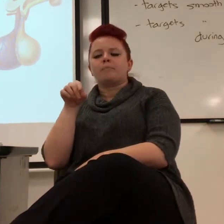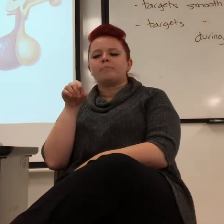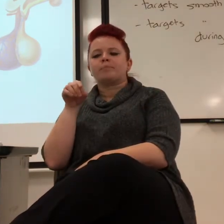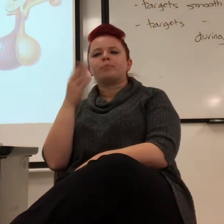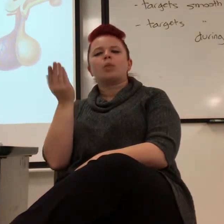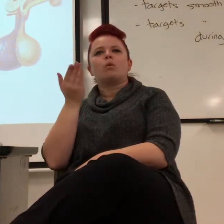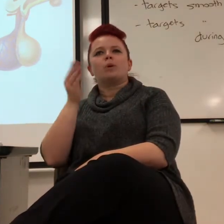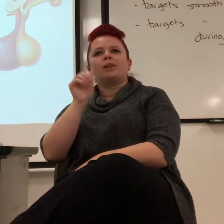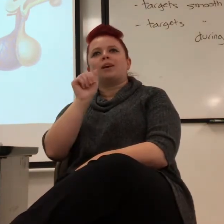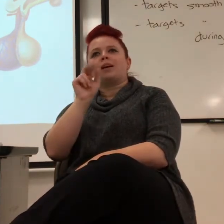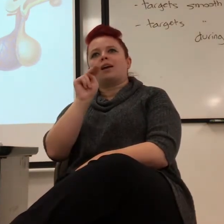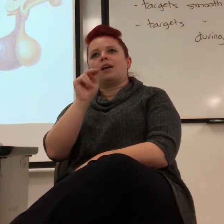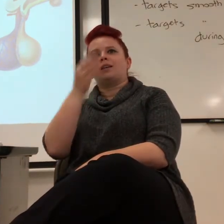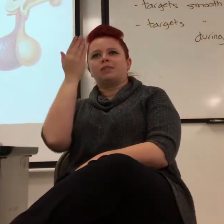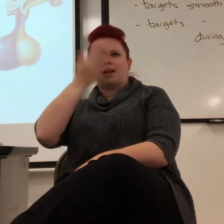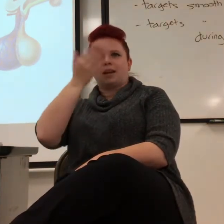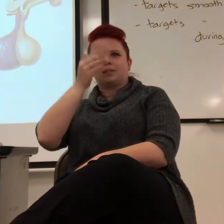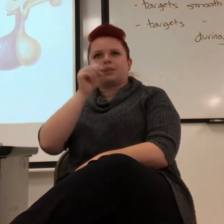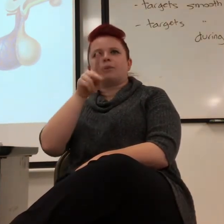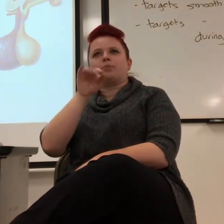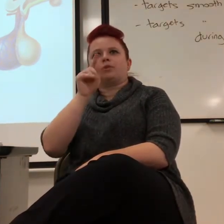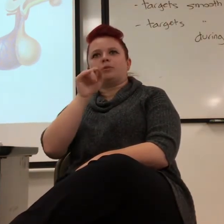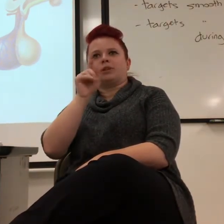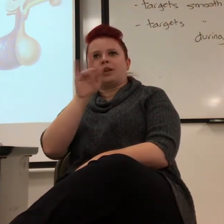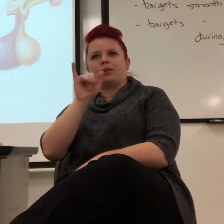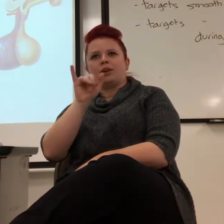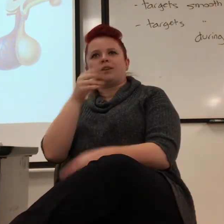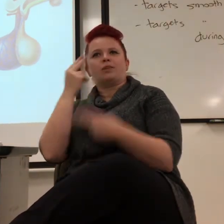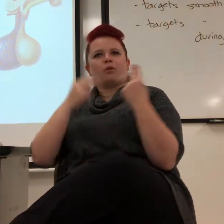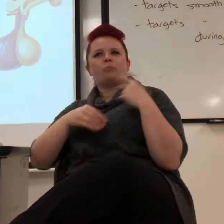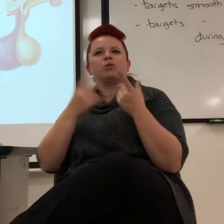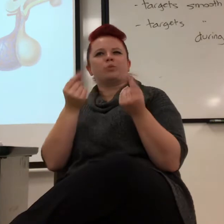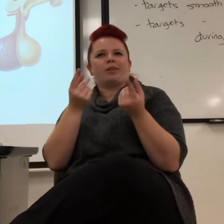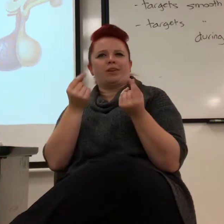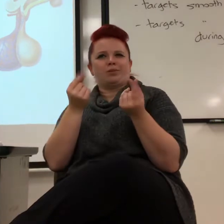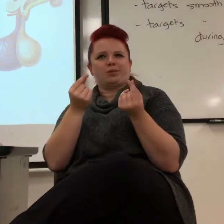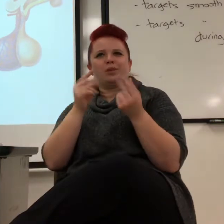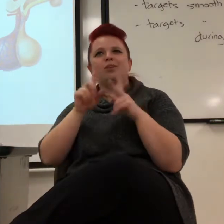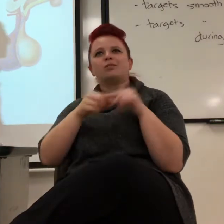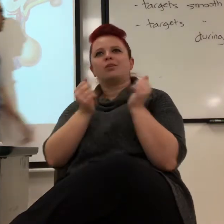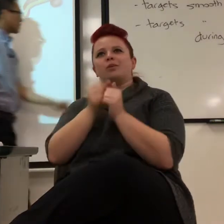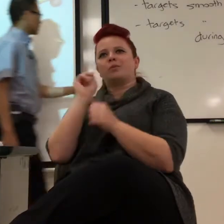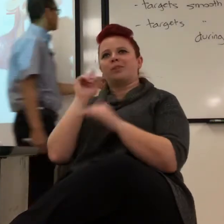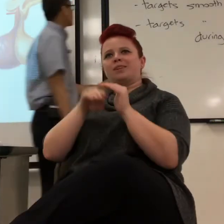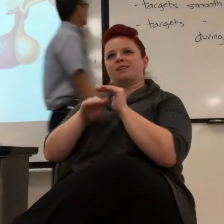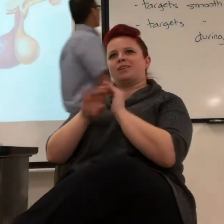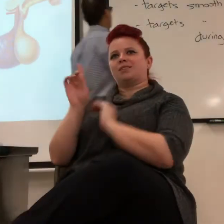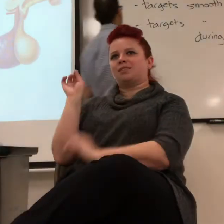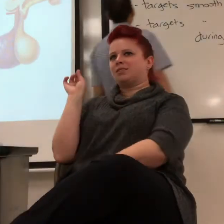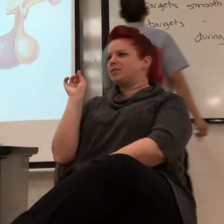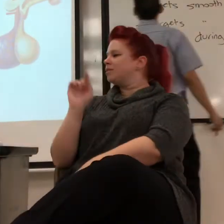what the anterior pituitary hormones ultimately do, starting with this axis.